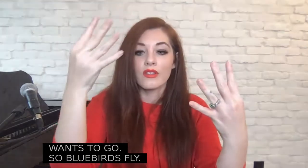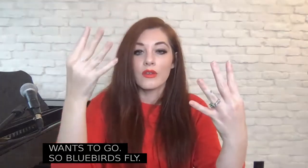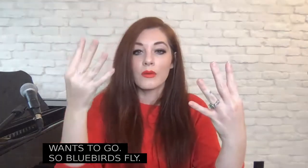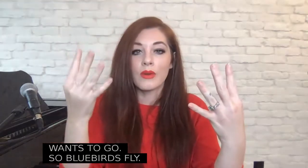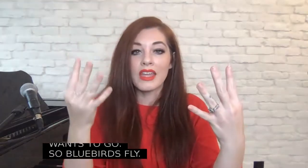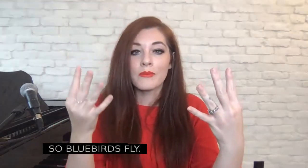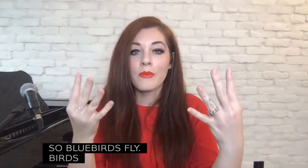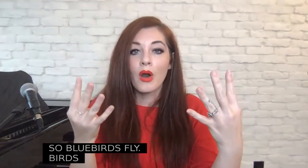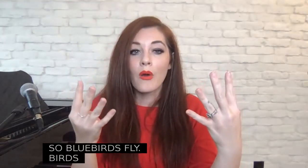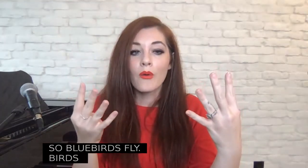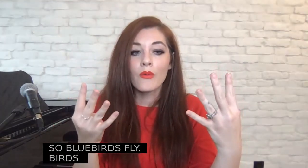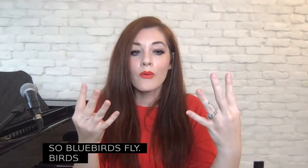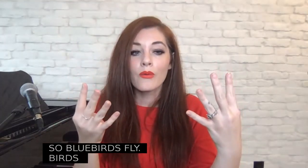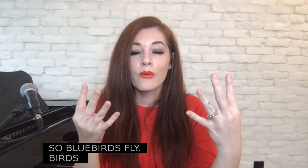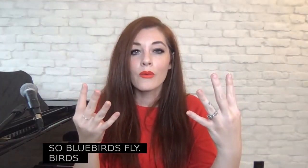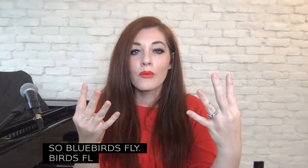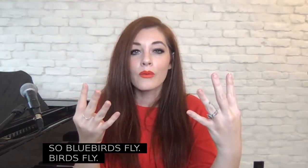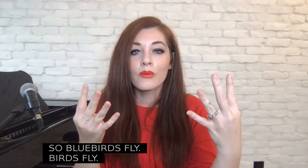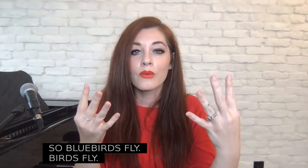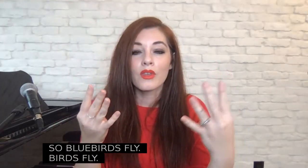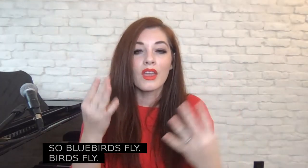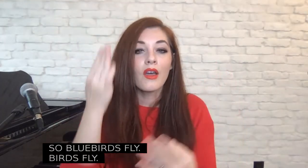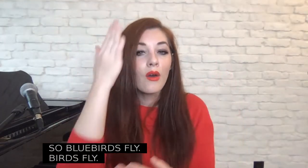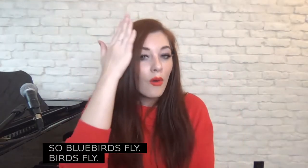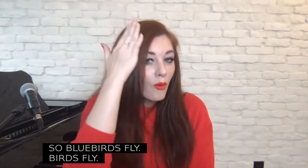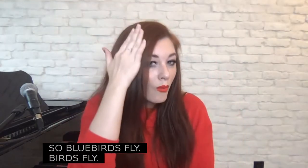over the rainbow.